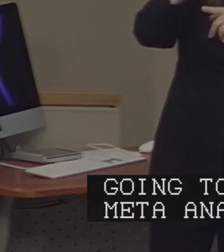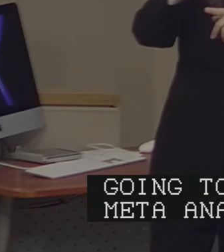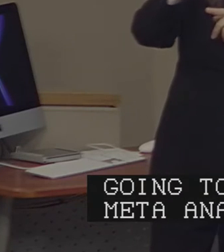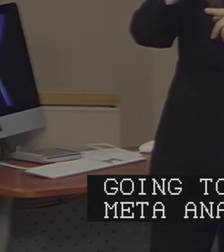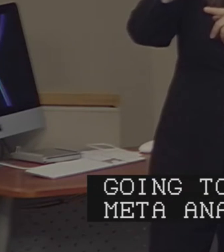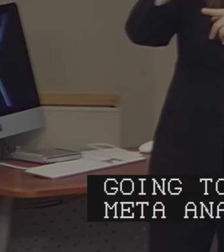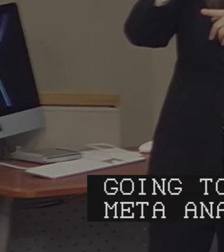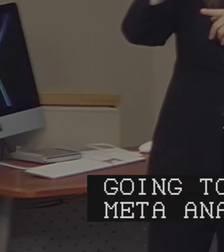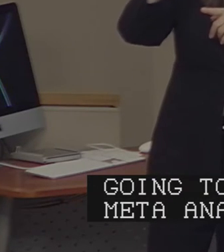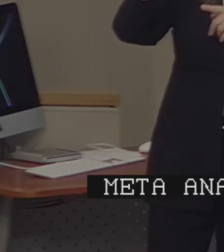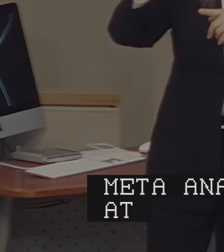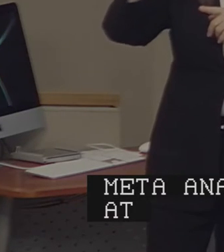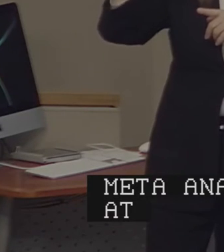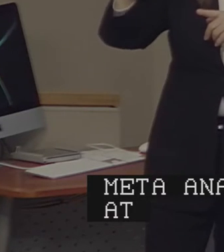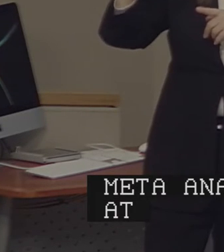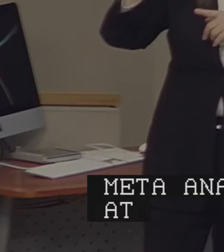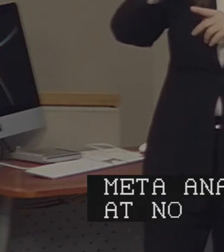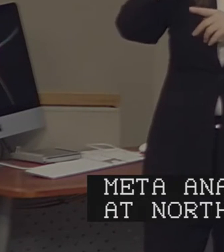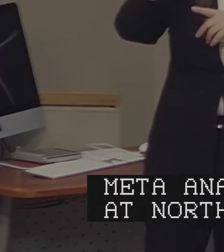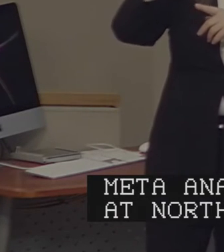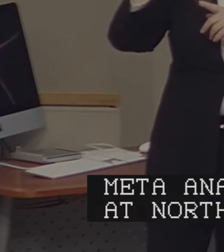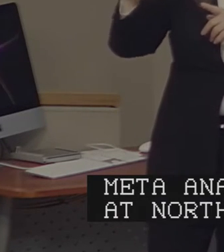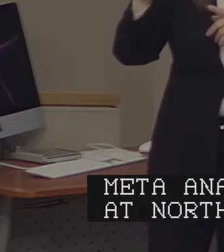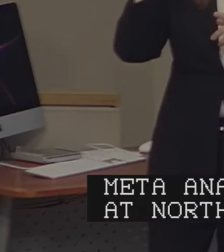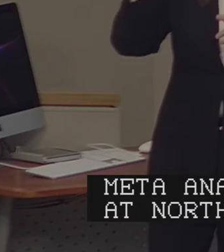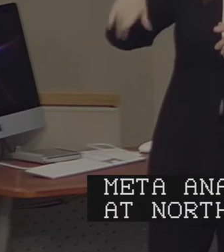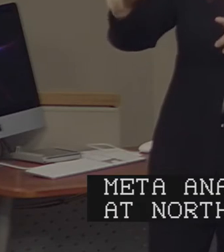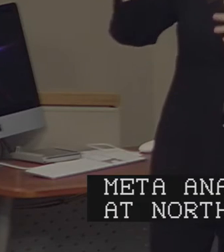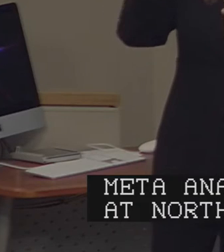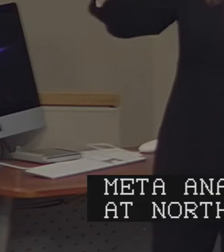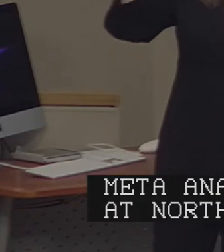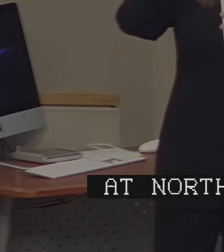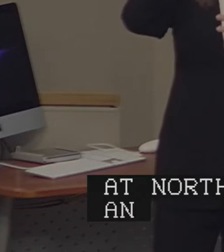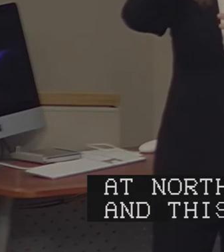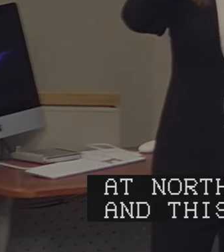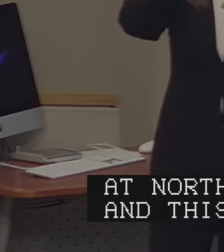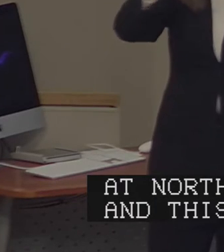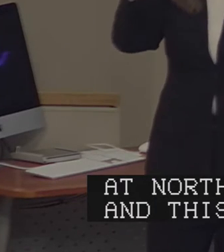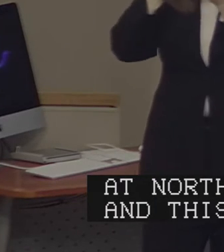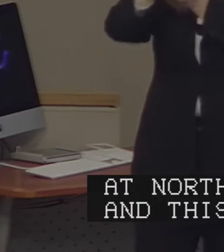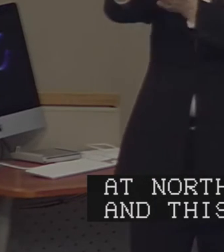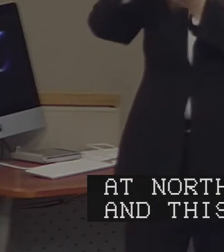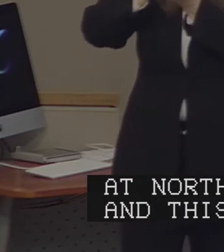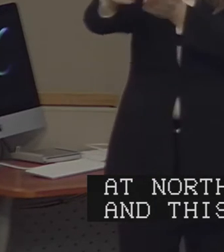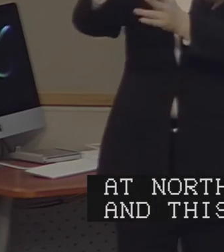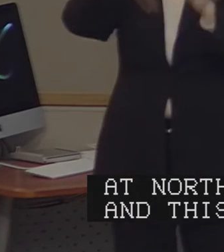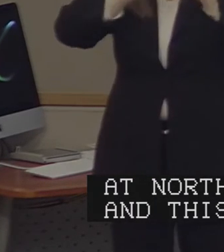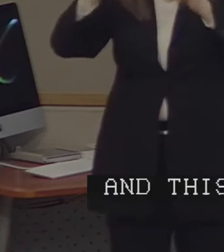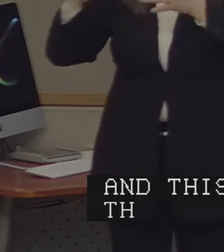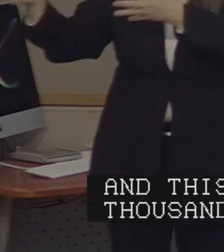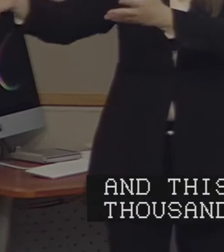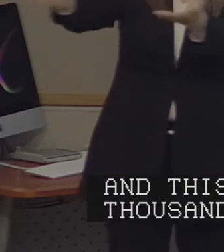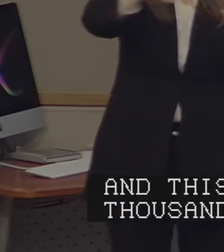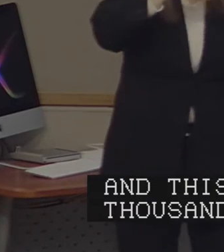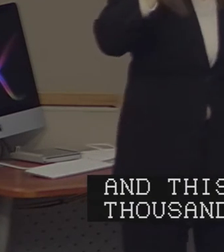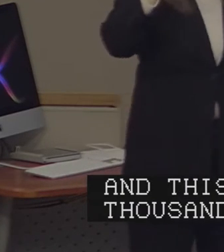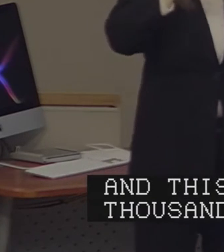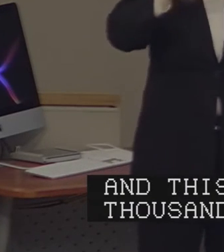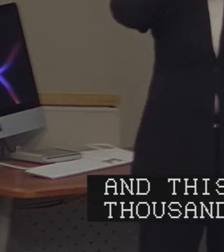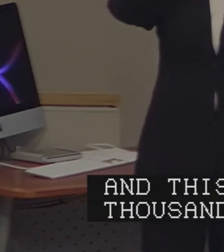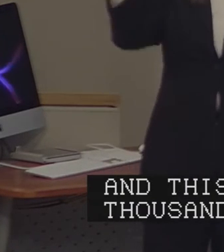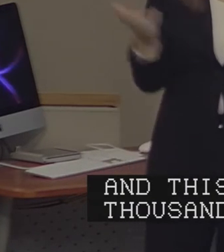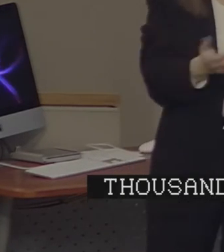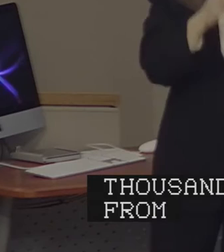together hundreds of studies and really data from thousands of people where various people around the world